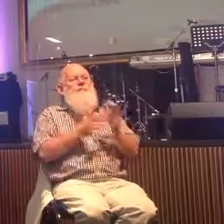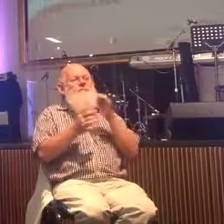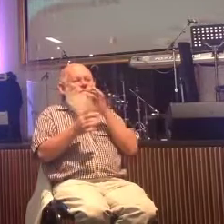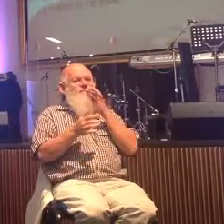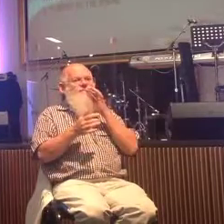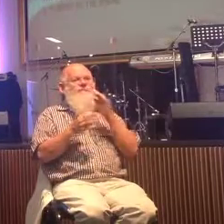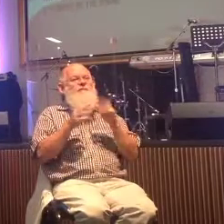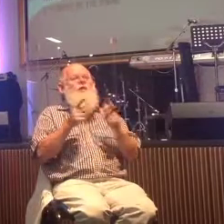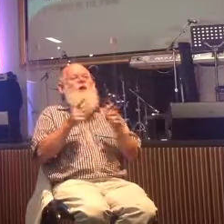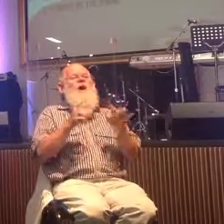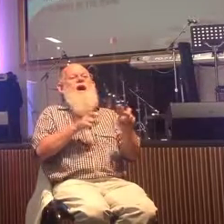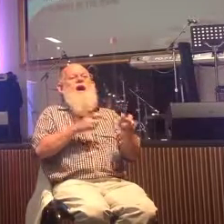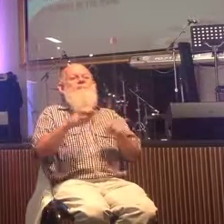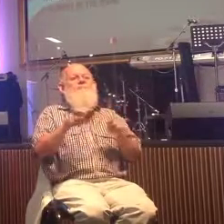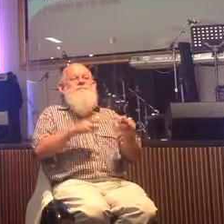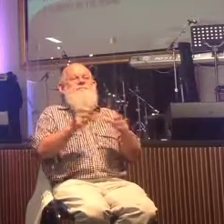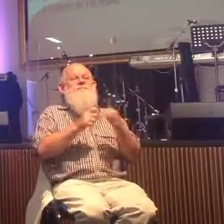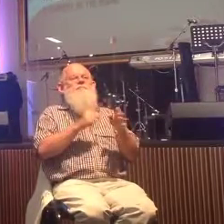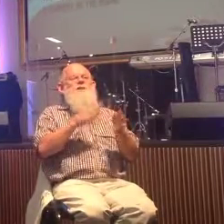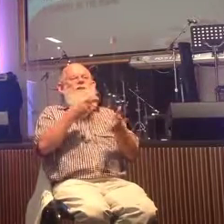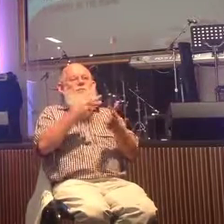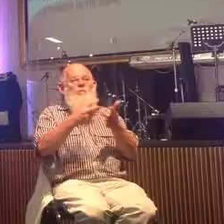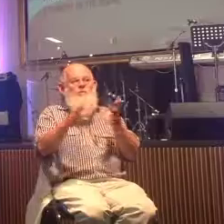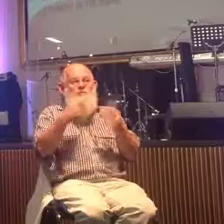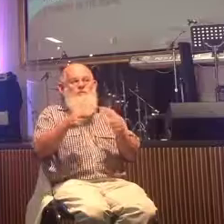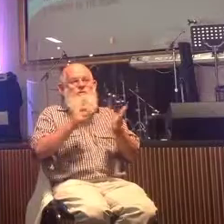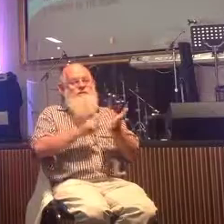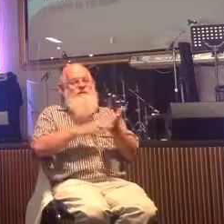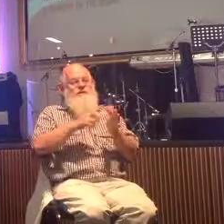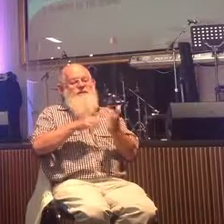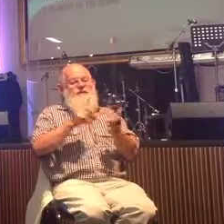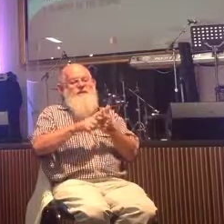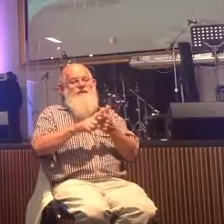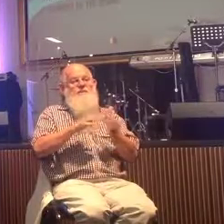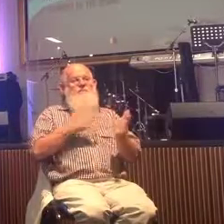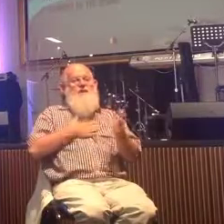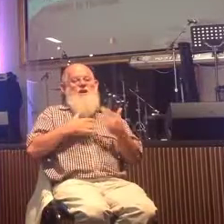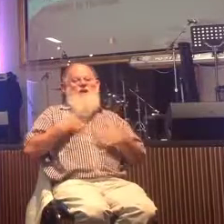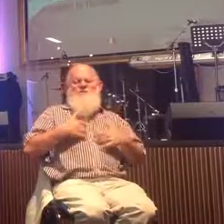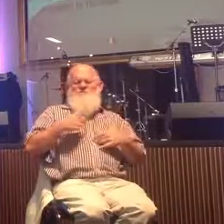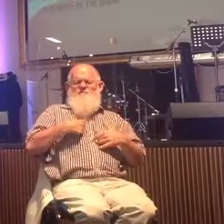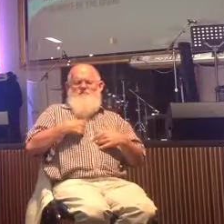by action or by word, to leave an area of our life,